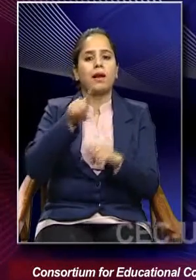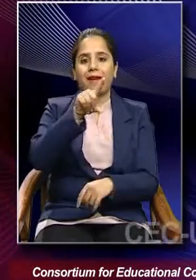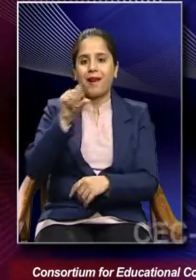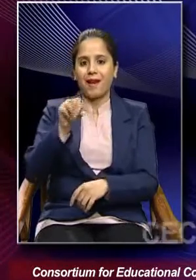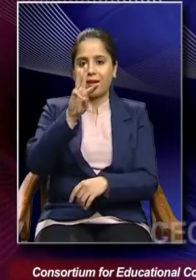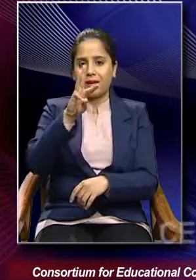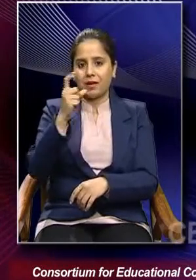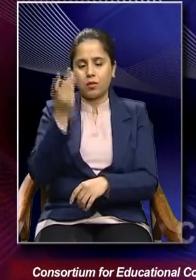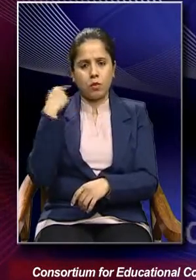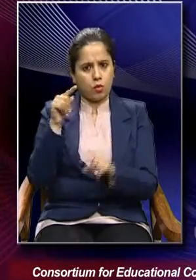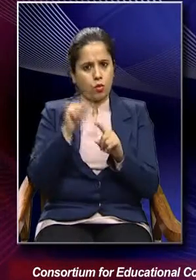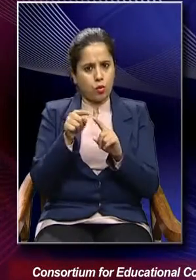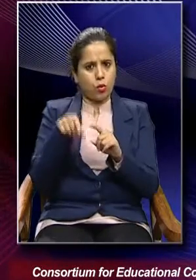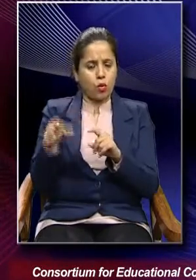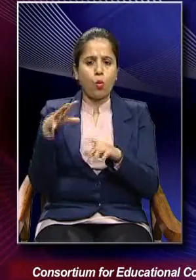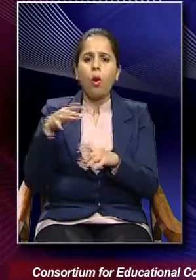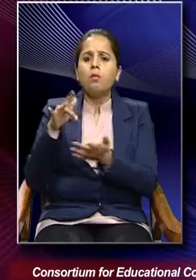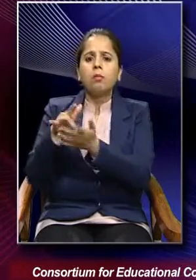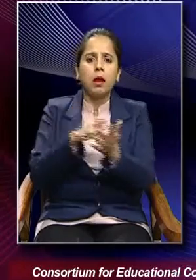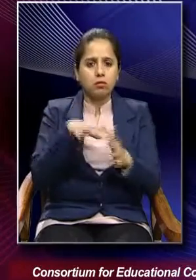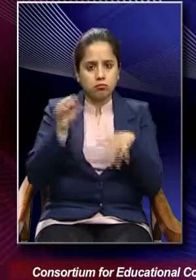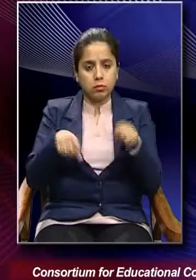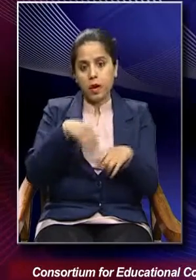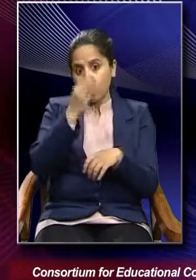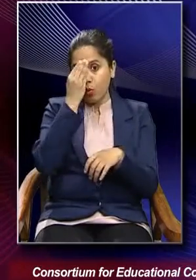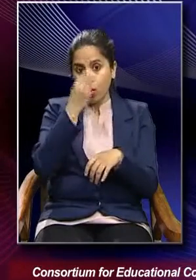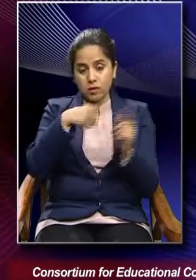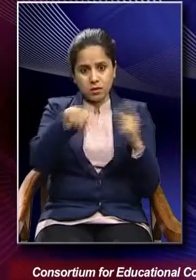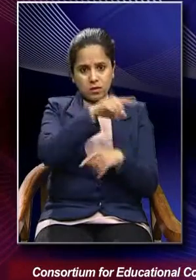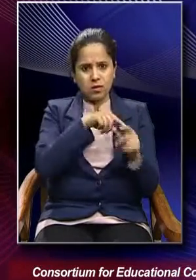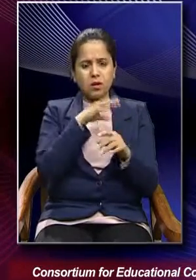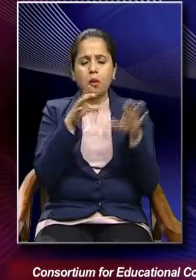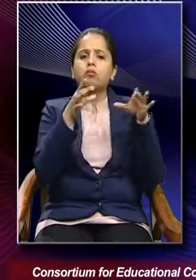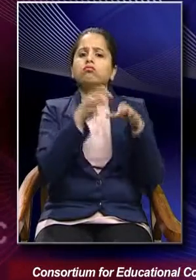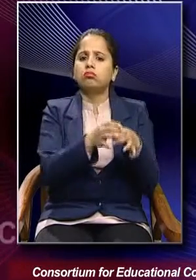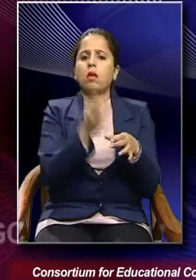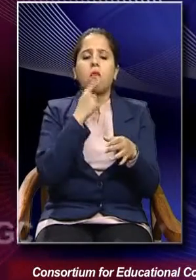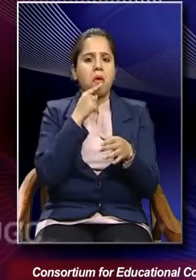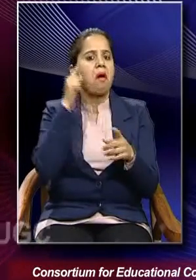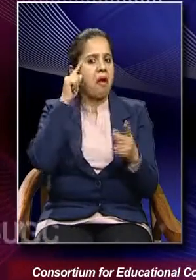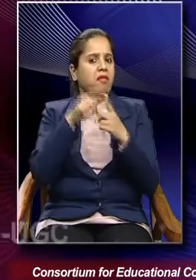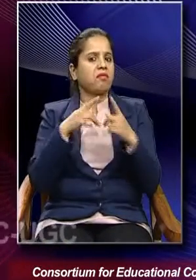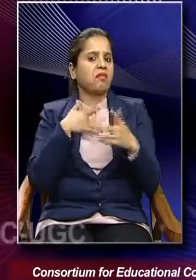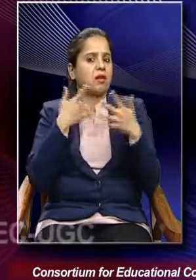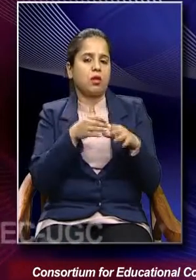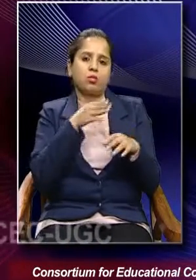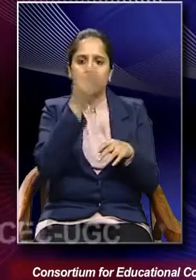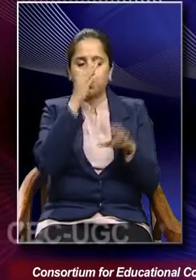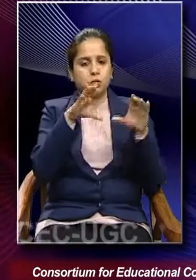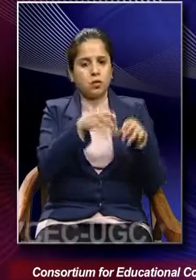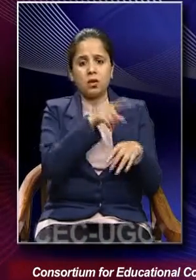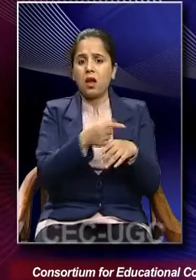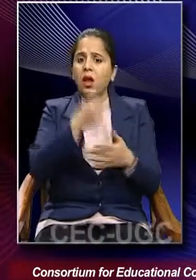1937 convinced the League that Muslims were a minority and their rights